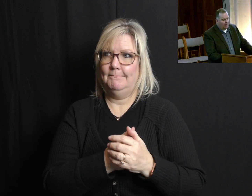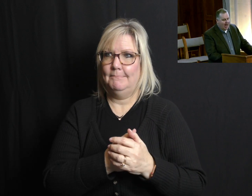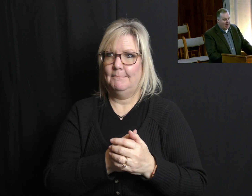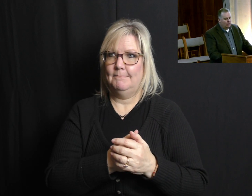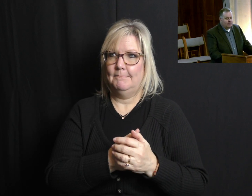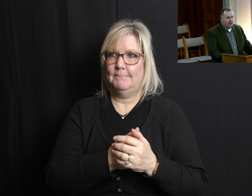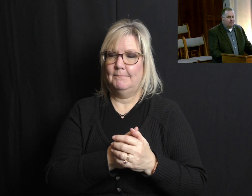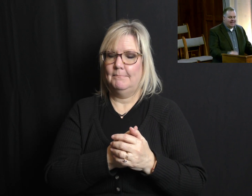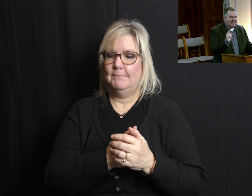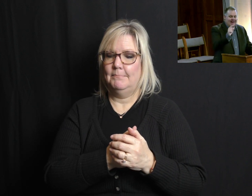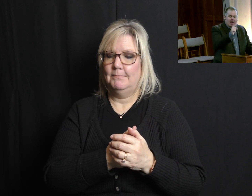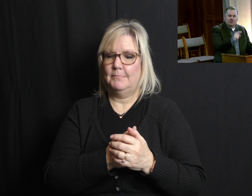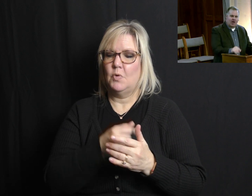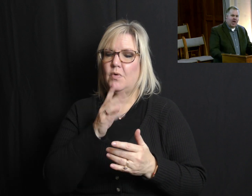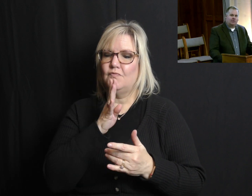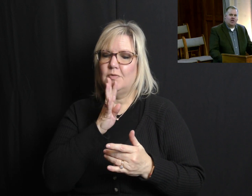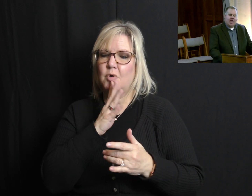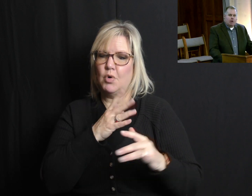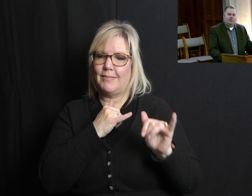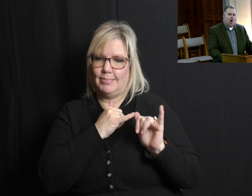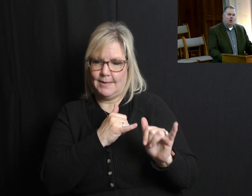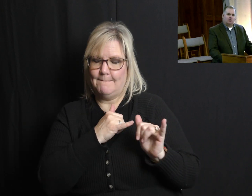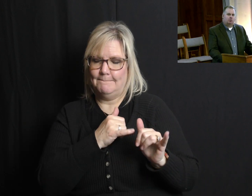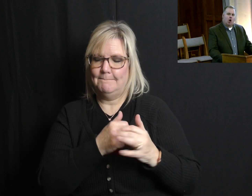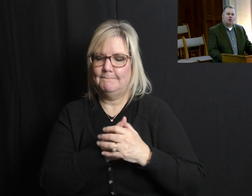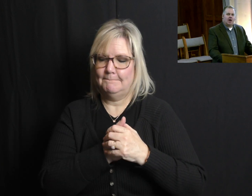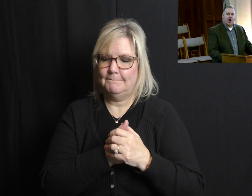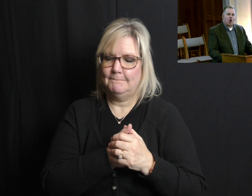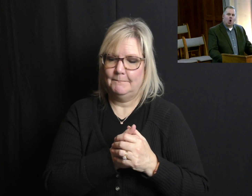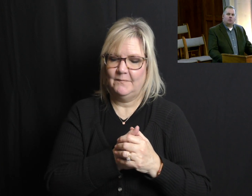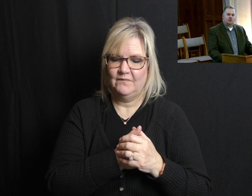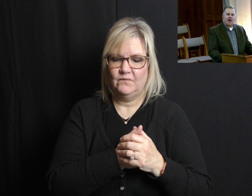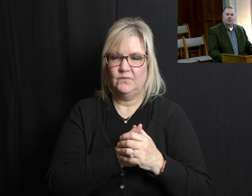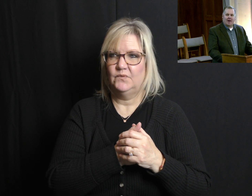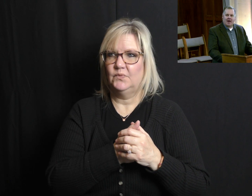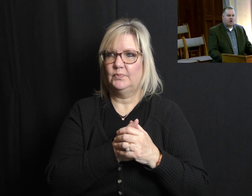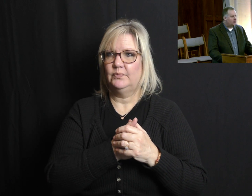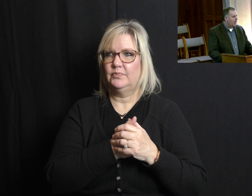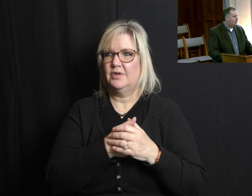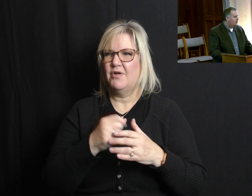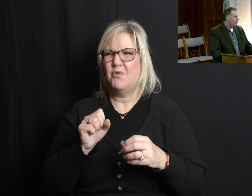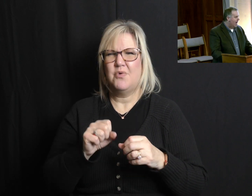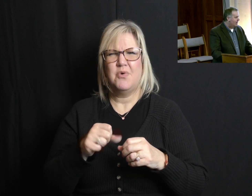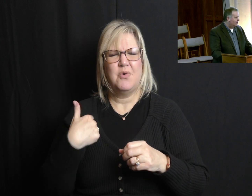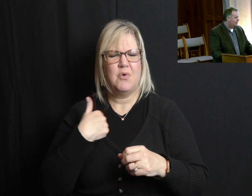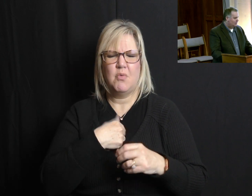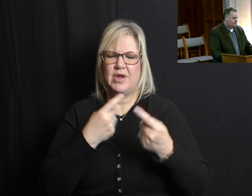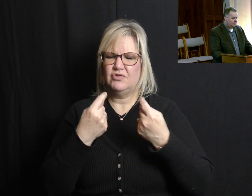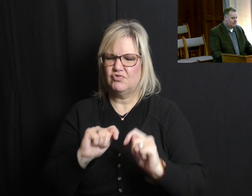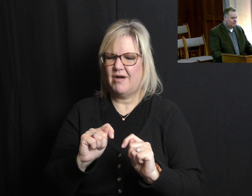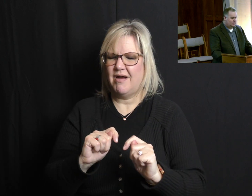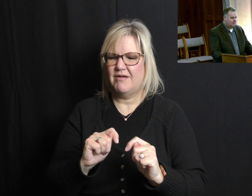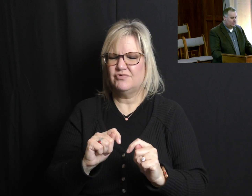In our pride, we've commended ourselves, and we've almost broken our arms trying to pat ourselves on the backs.